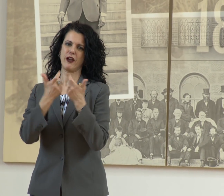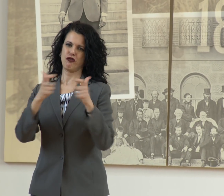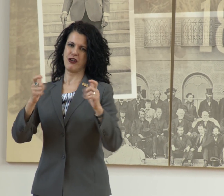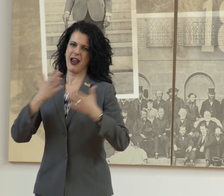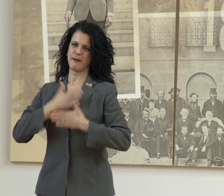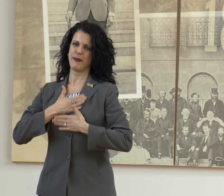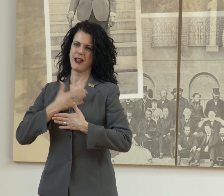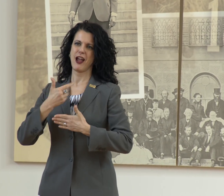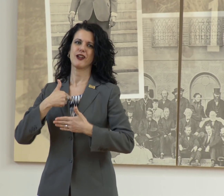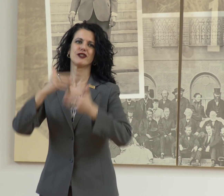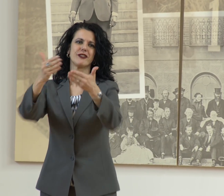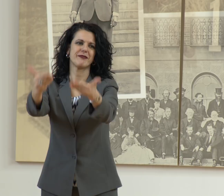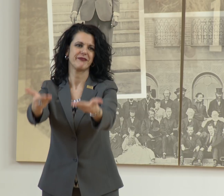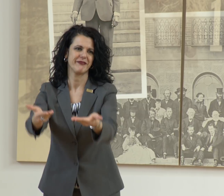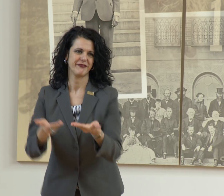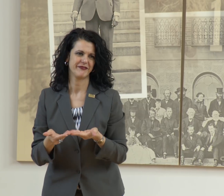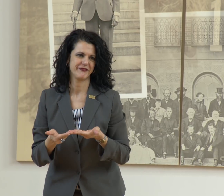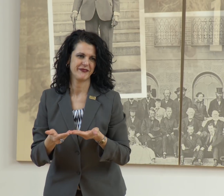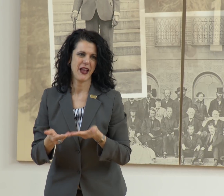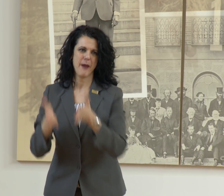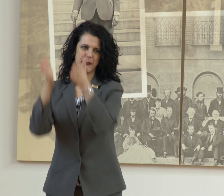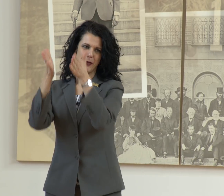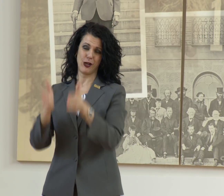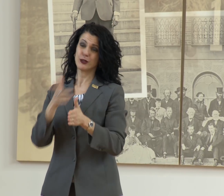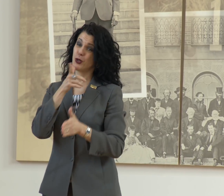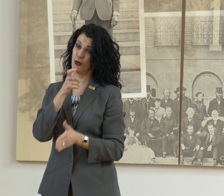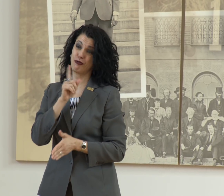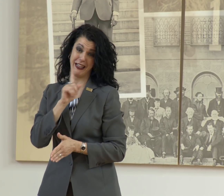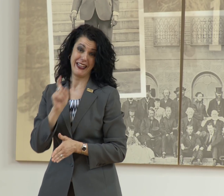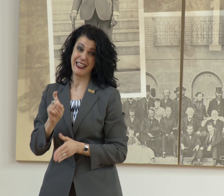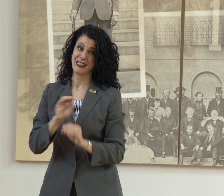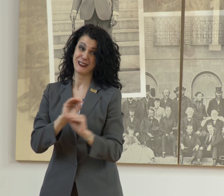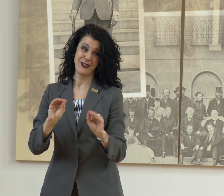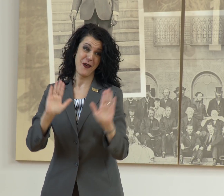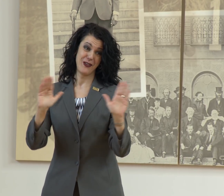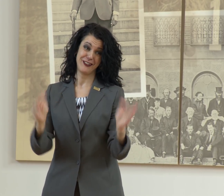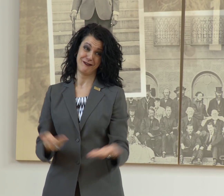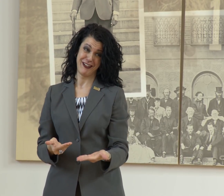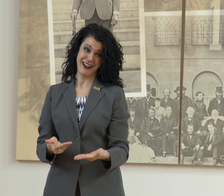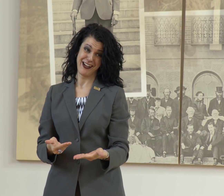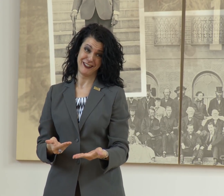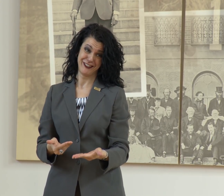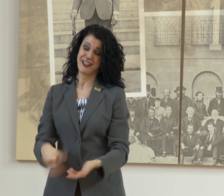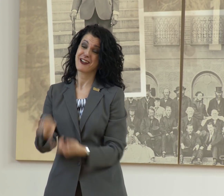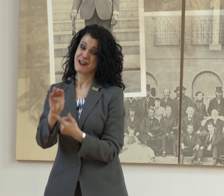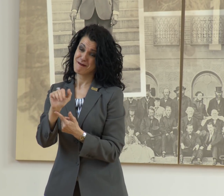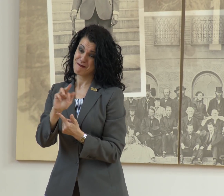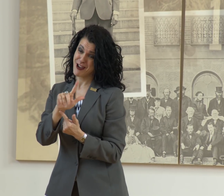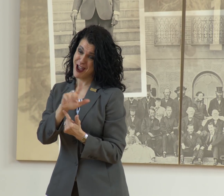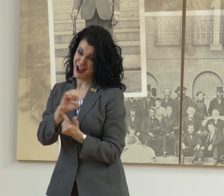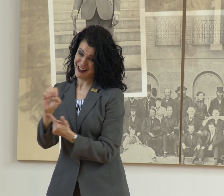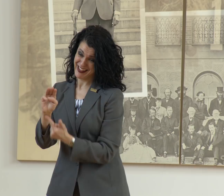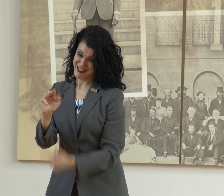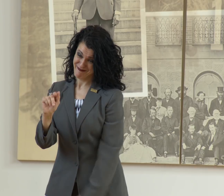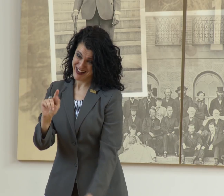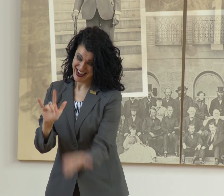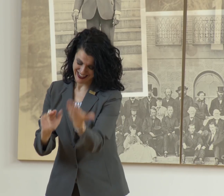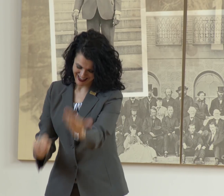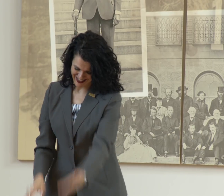Thank you. It is with my great pleasure that I welcome an individual who needs no introduction, Marley